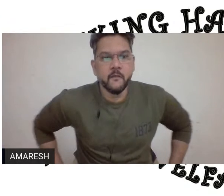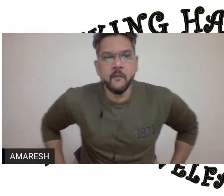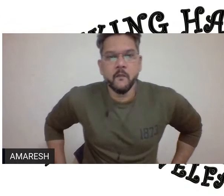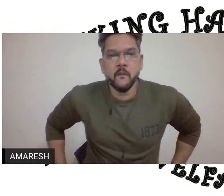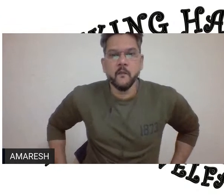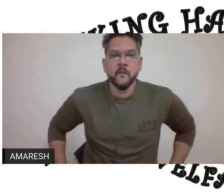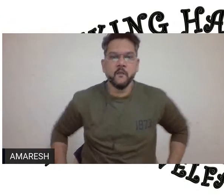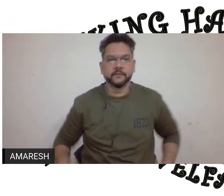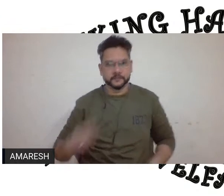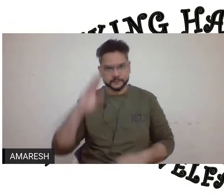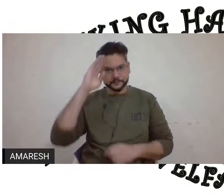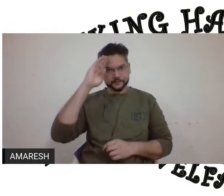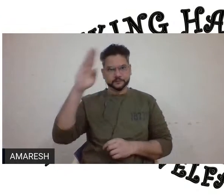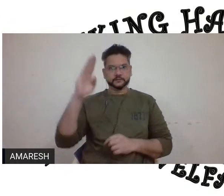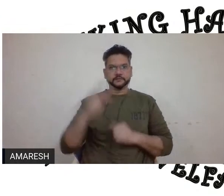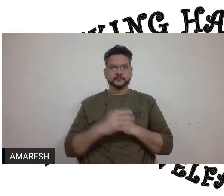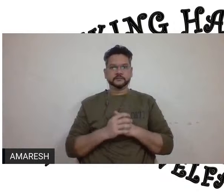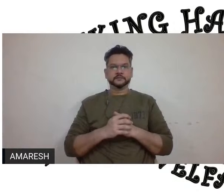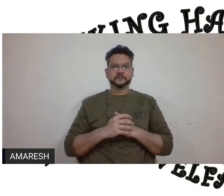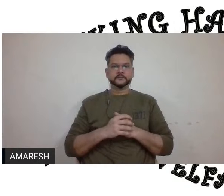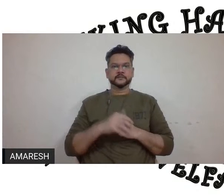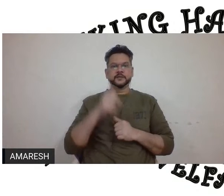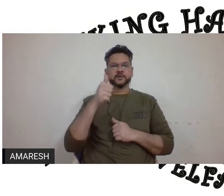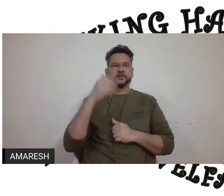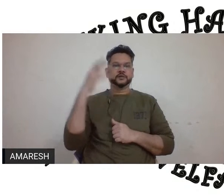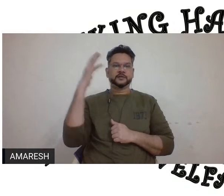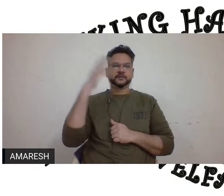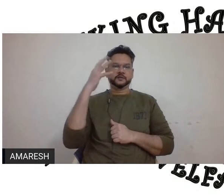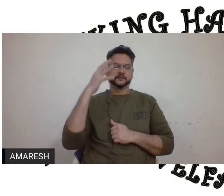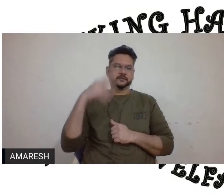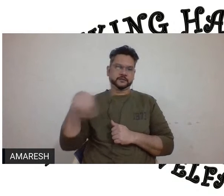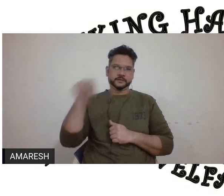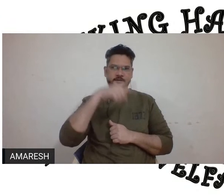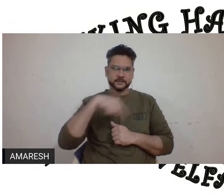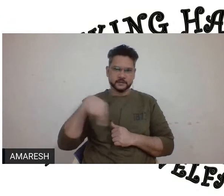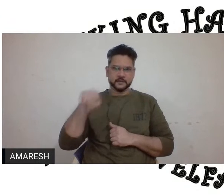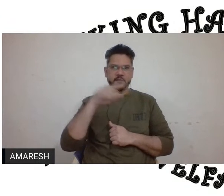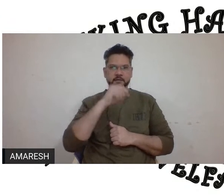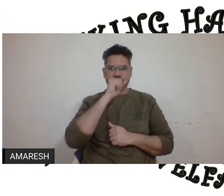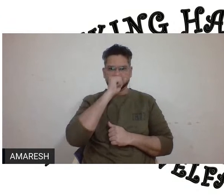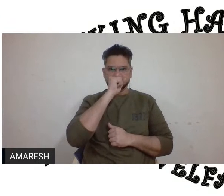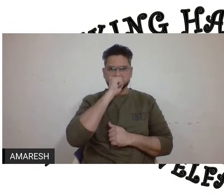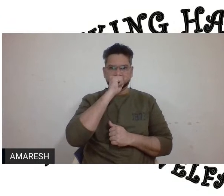Camera. Hello, good afternoon, everyone. I